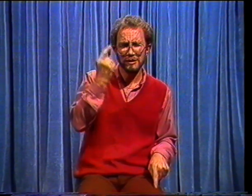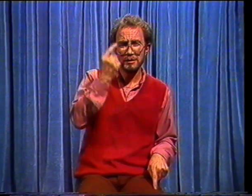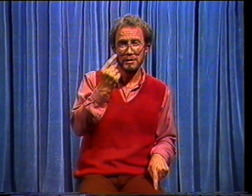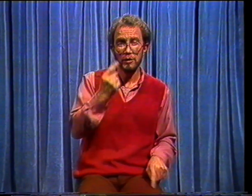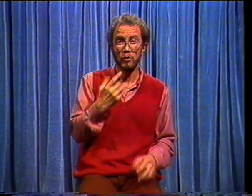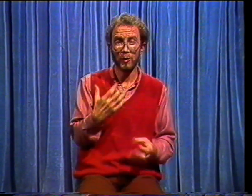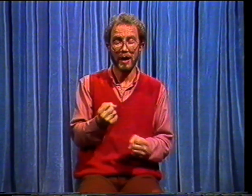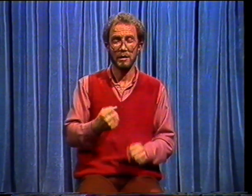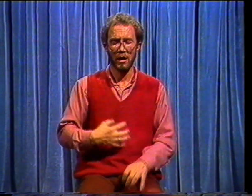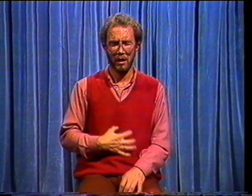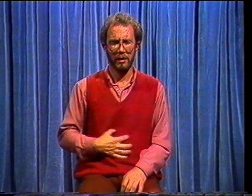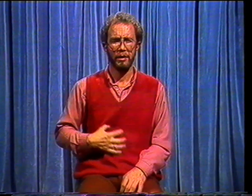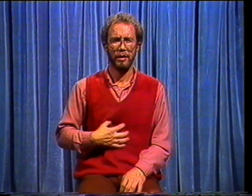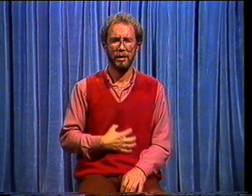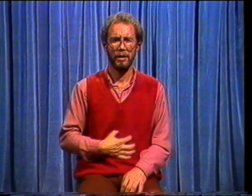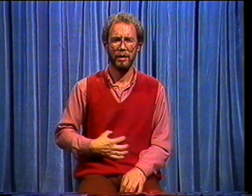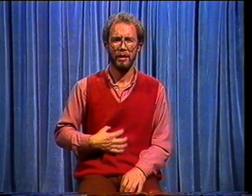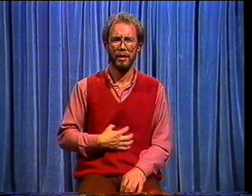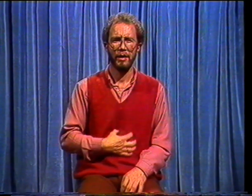worried and the stomachs are churning,